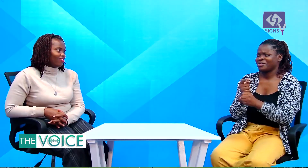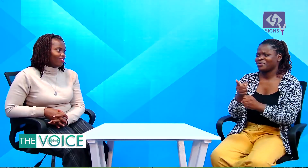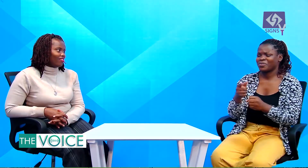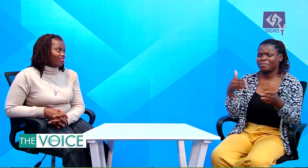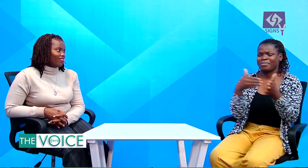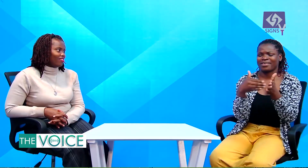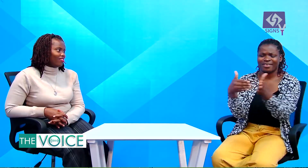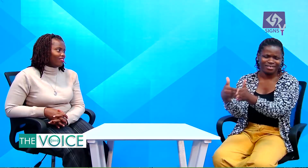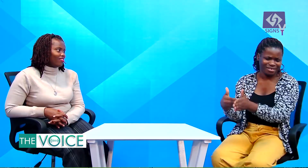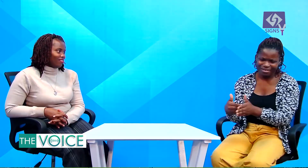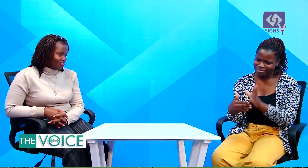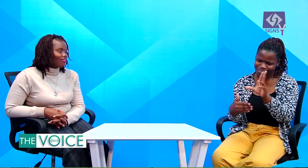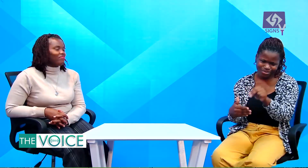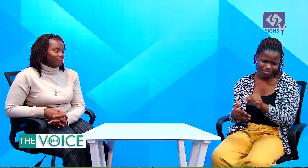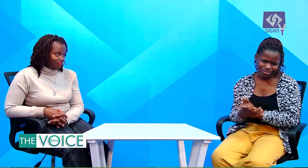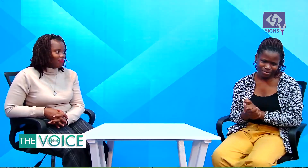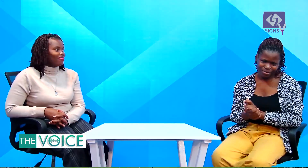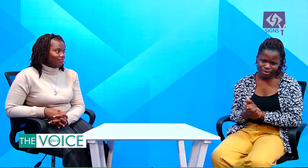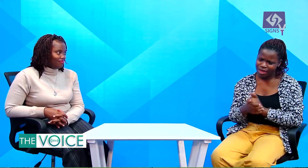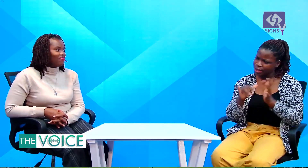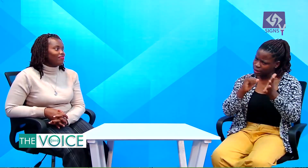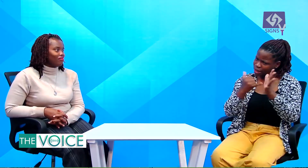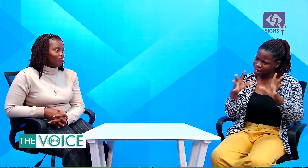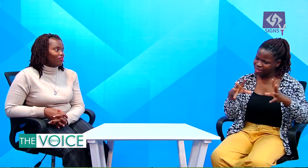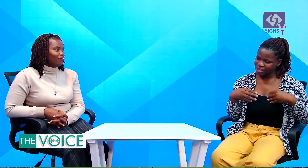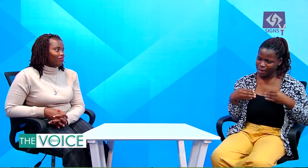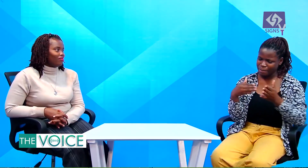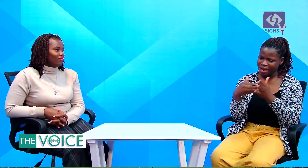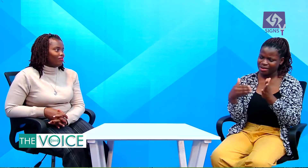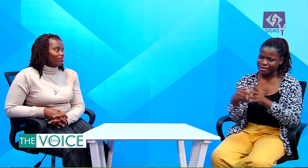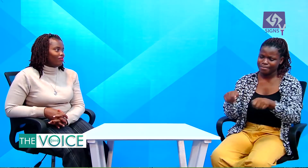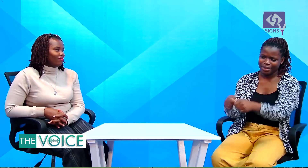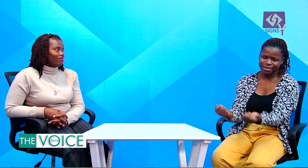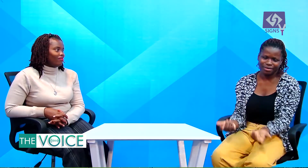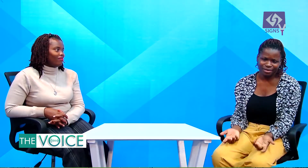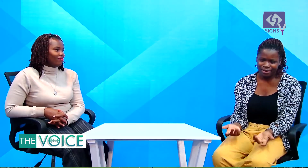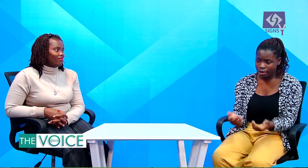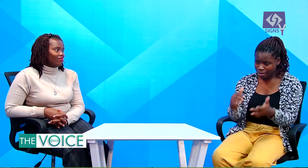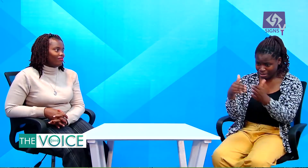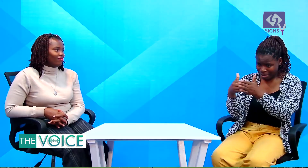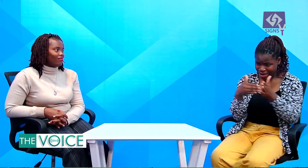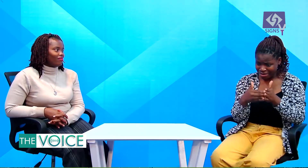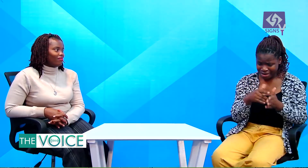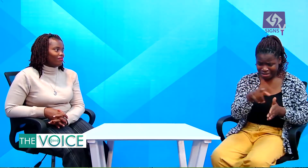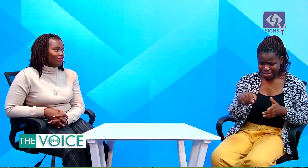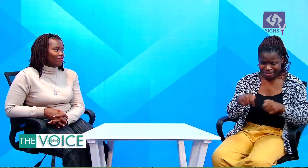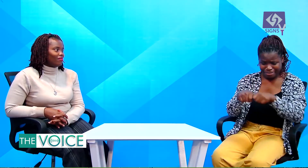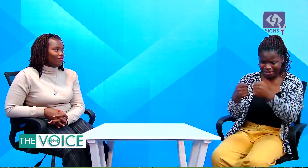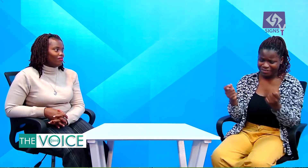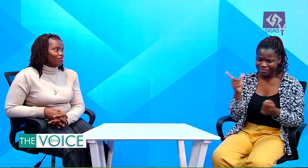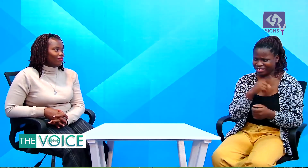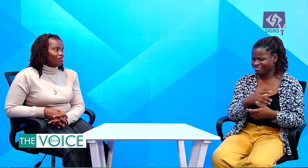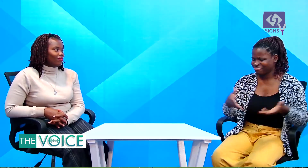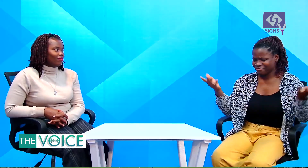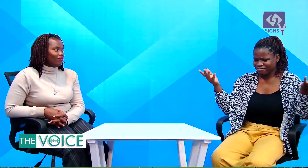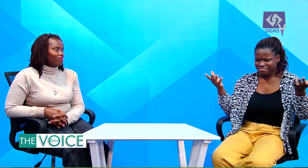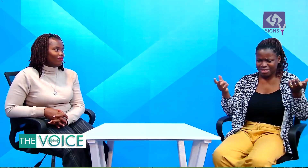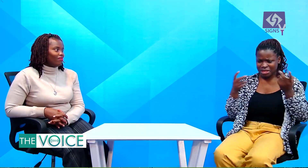there, which is, if you eradicate the barriers, then everything is going to be okay. Without